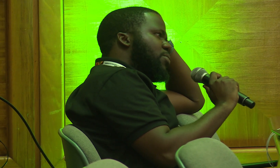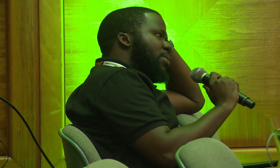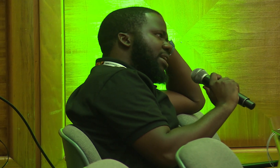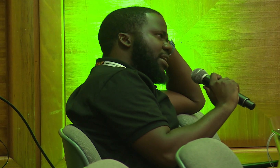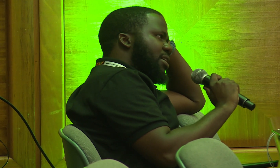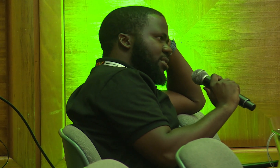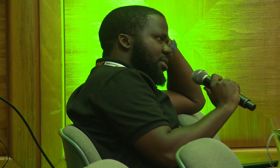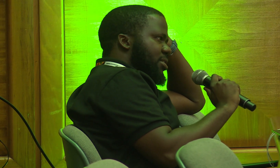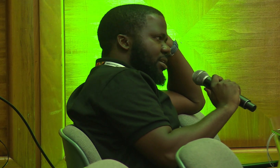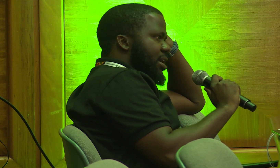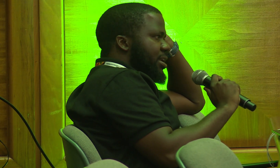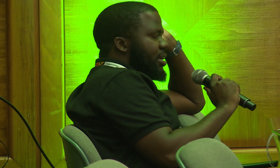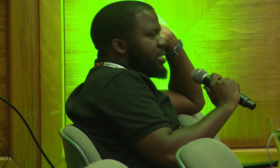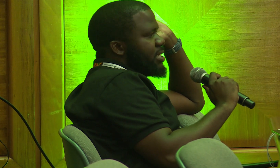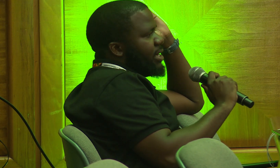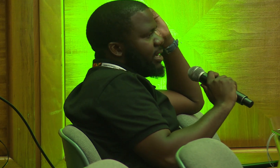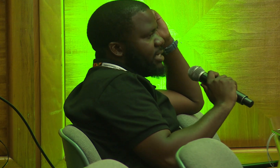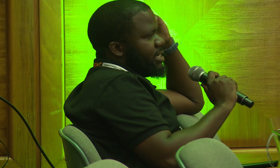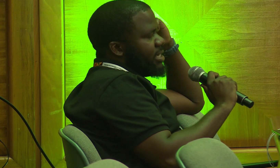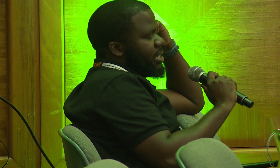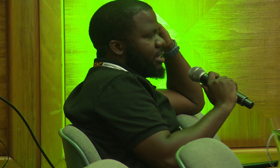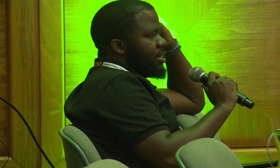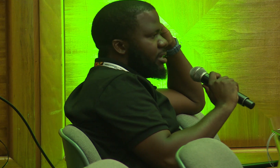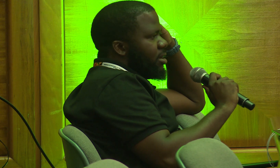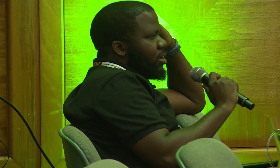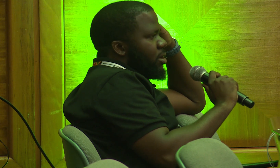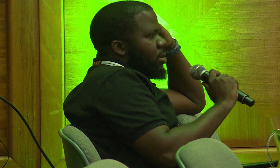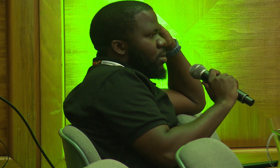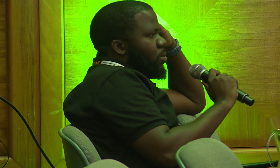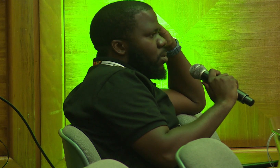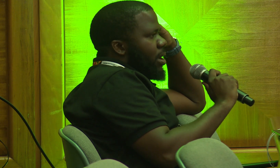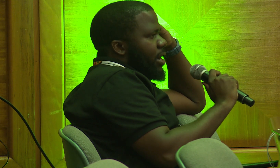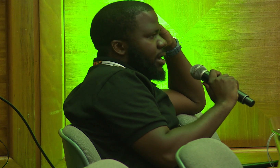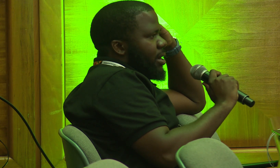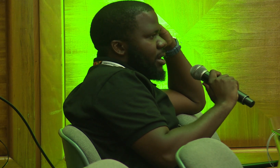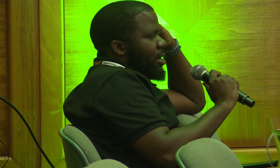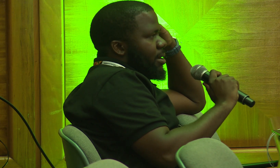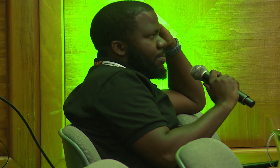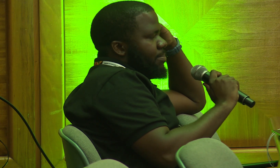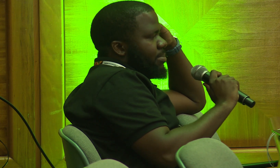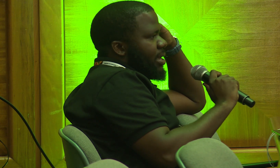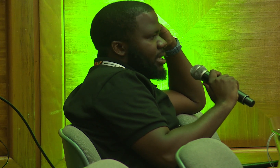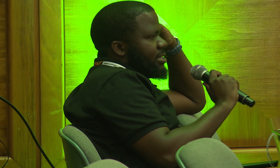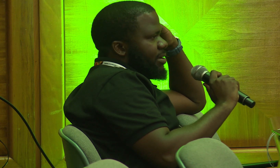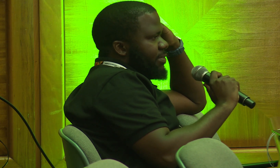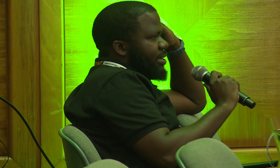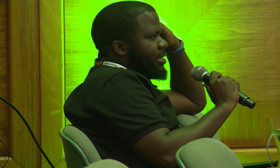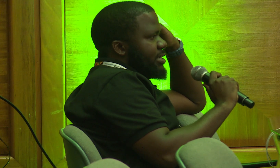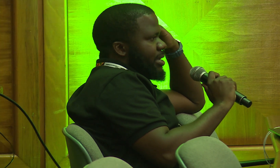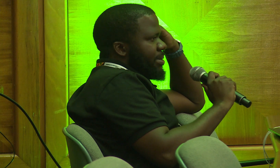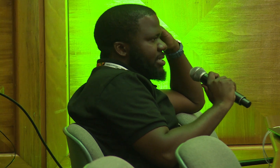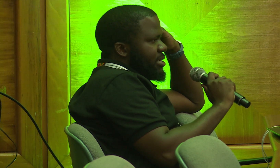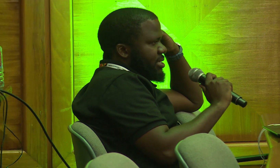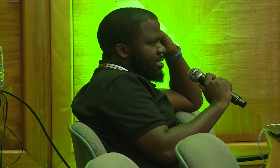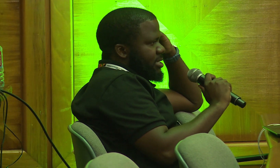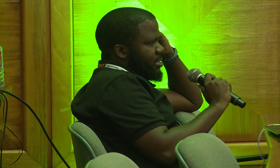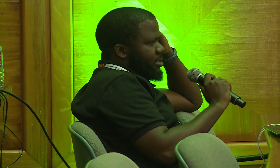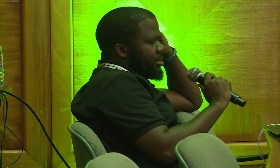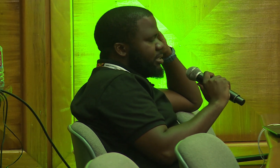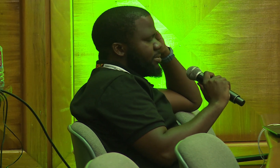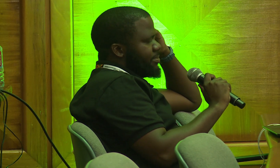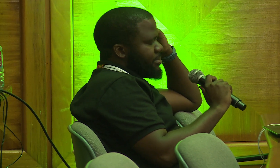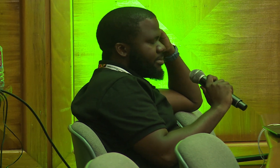of One Health and integrated care, where HIV,